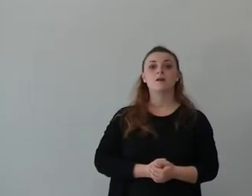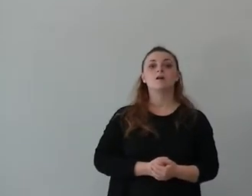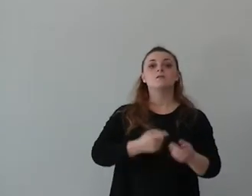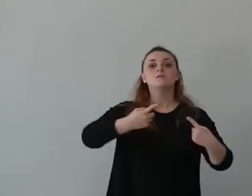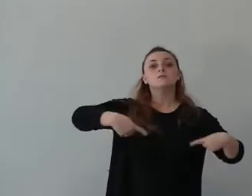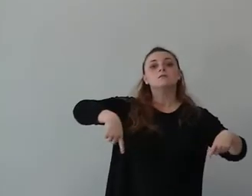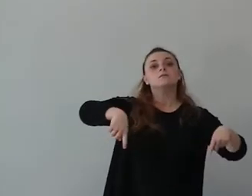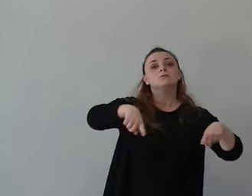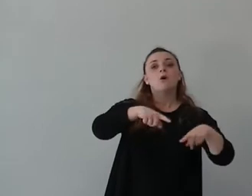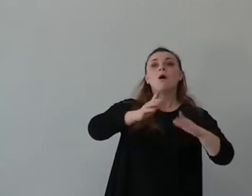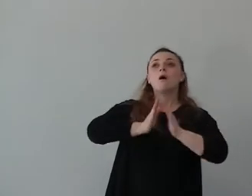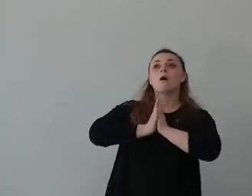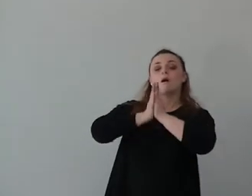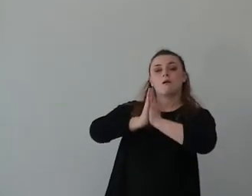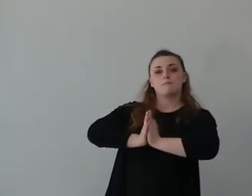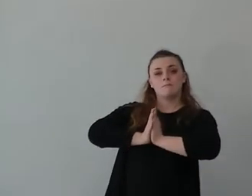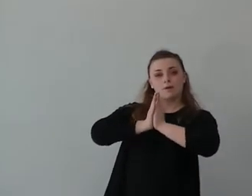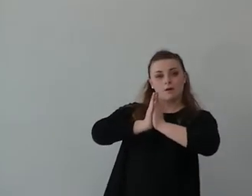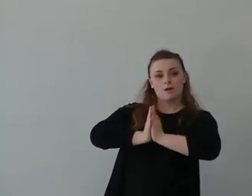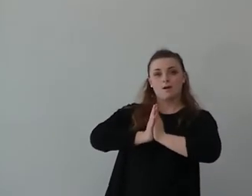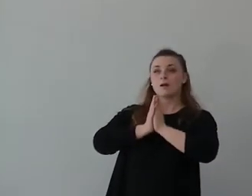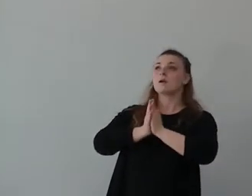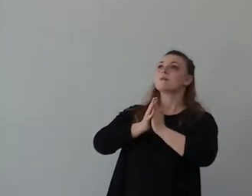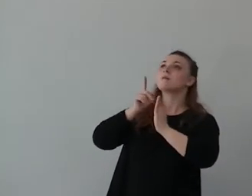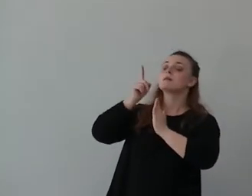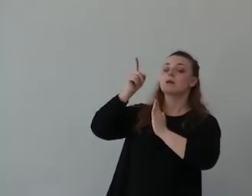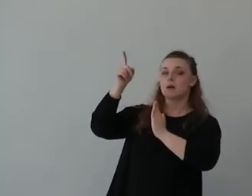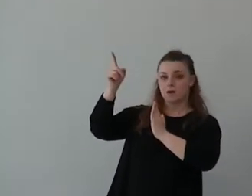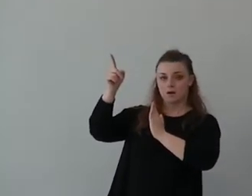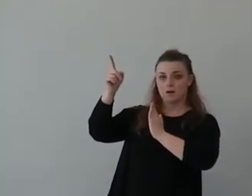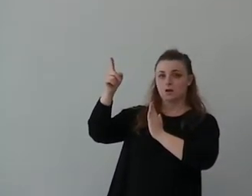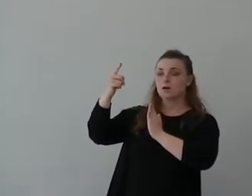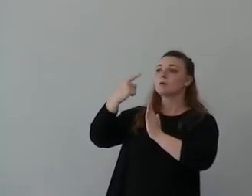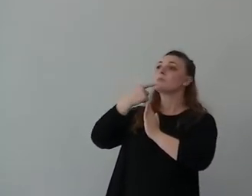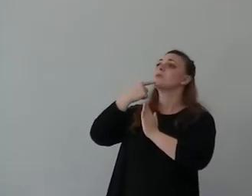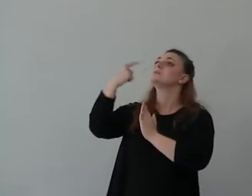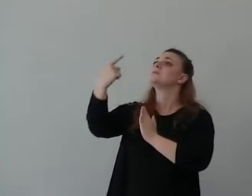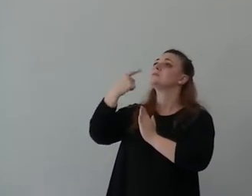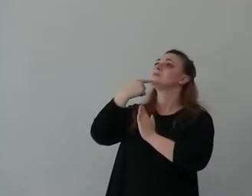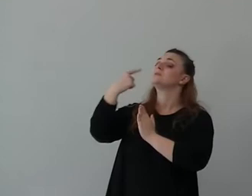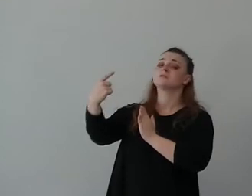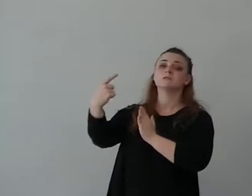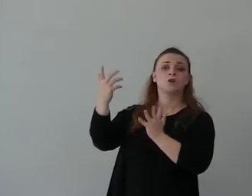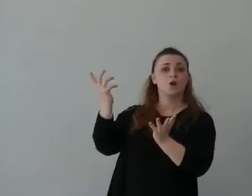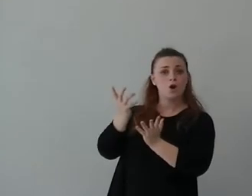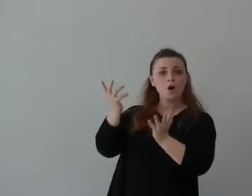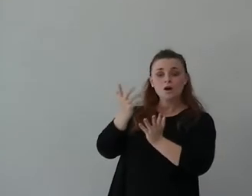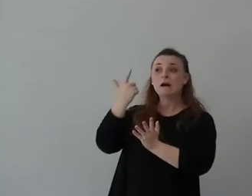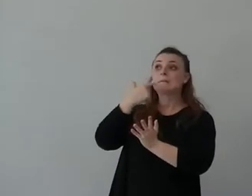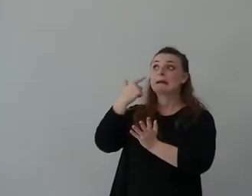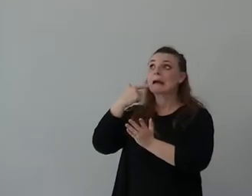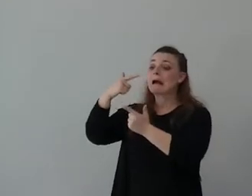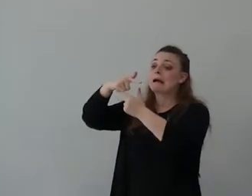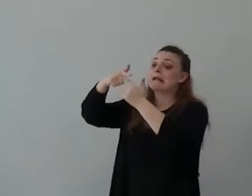In English it says, if we confess our sins, he is faithful and just, and will forgive us our sins and purify